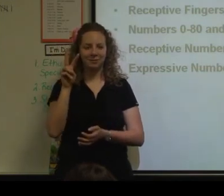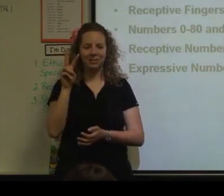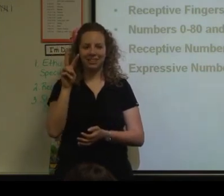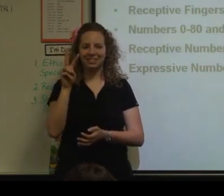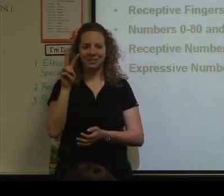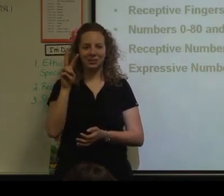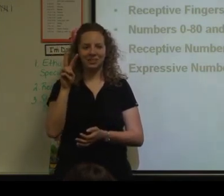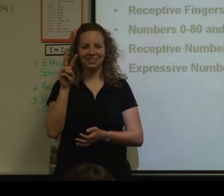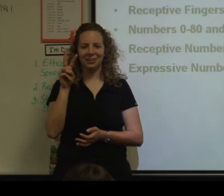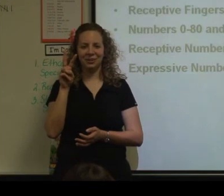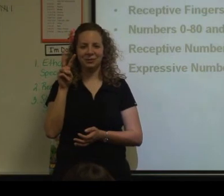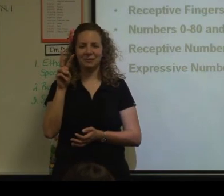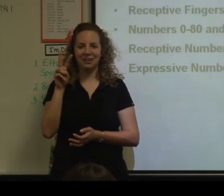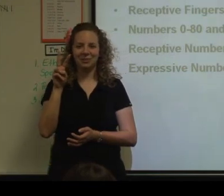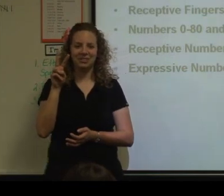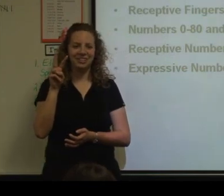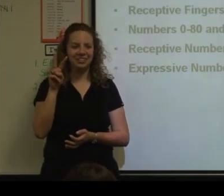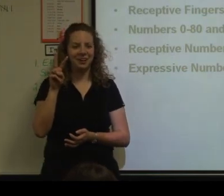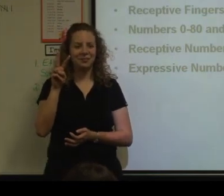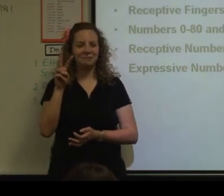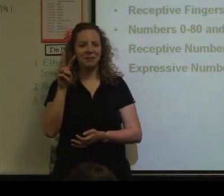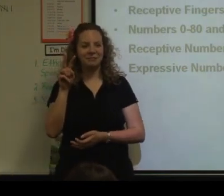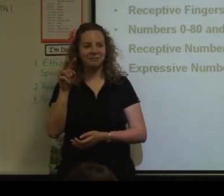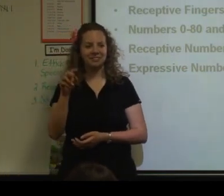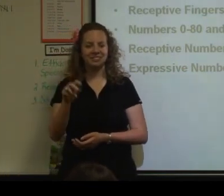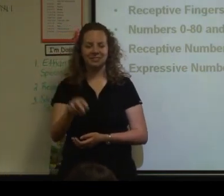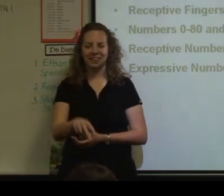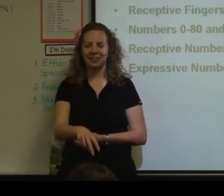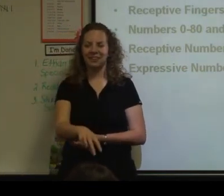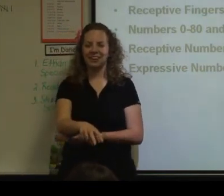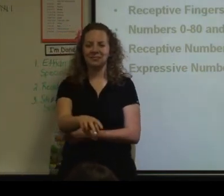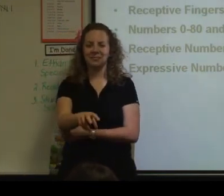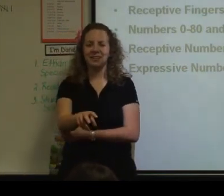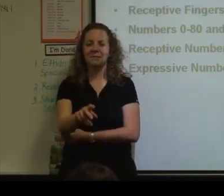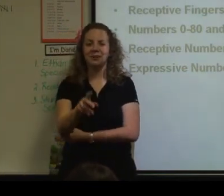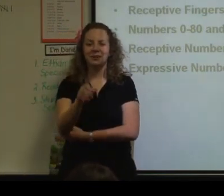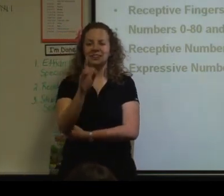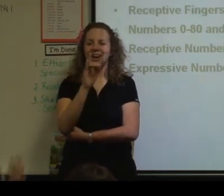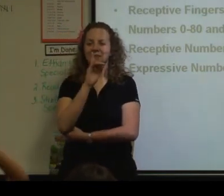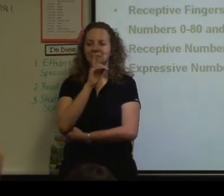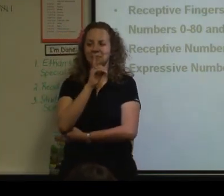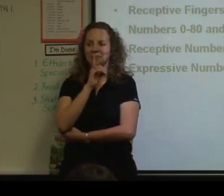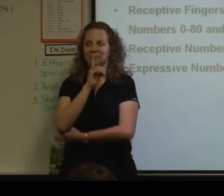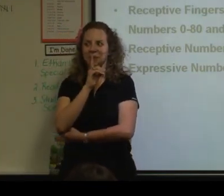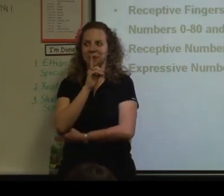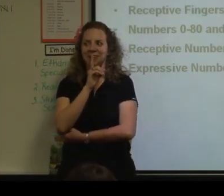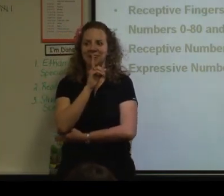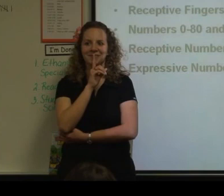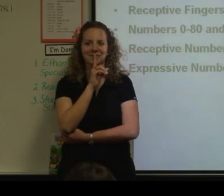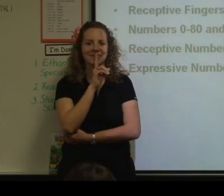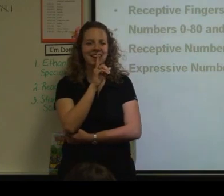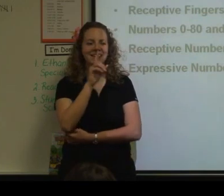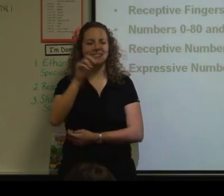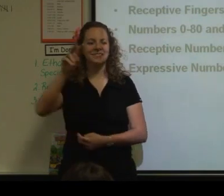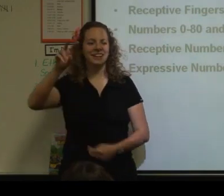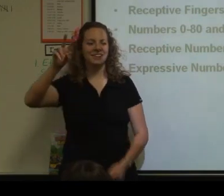I was lazy, I totally didn't go all the way back to a C on that one, but. Okay, ready? One more time. Okay, hold on. You got it. Okay,